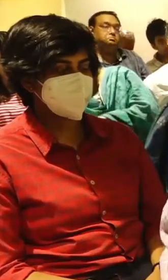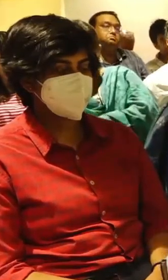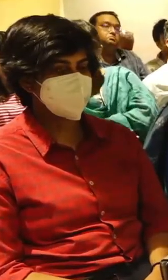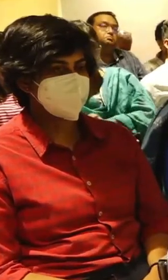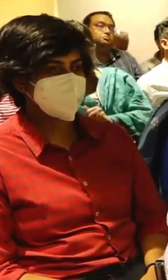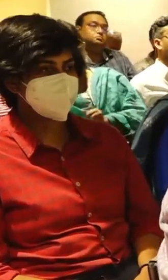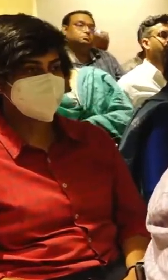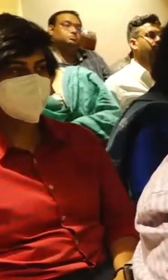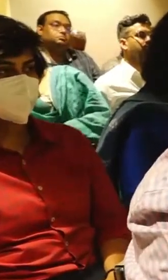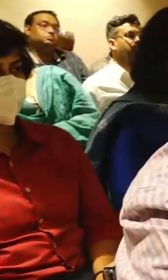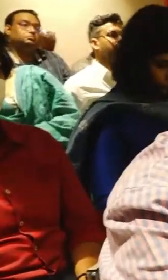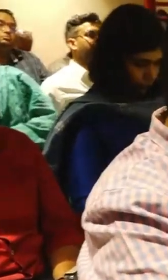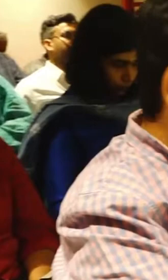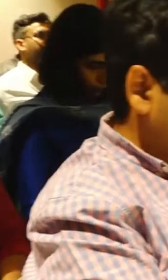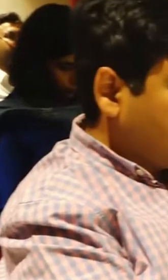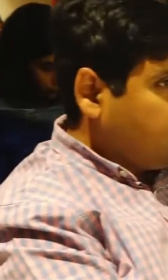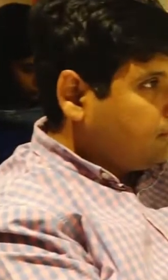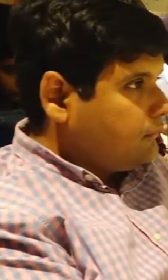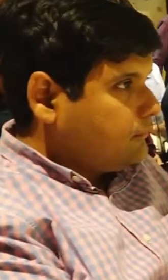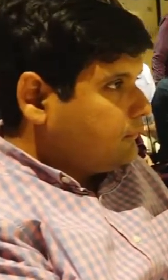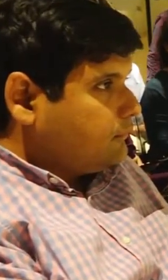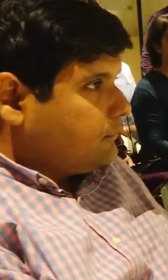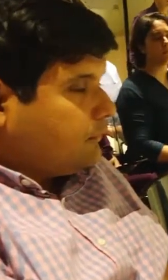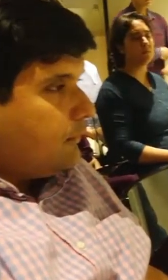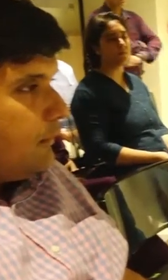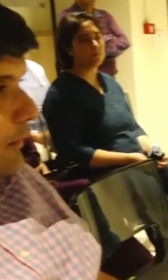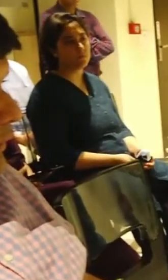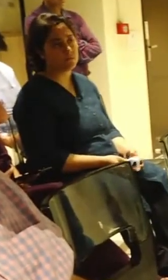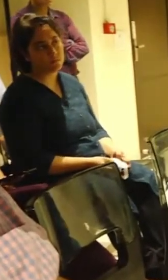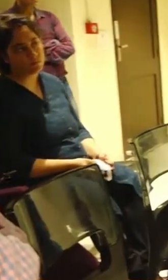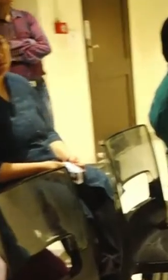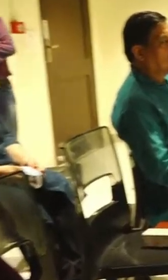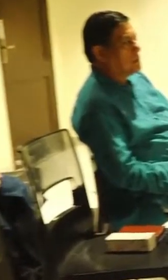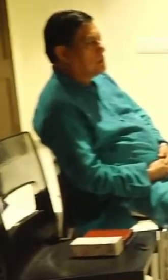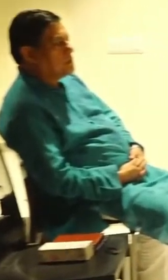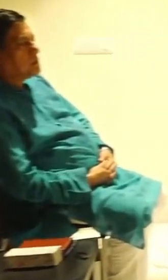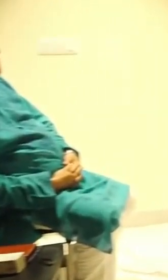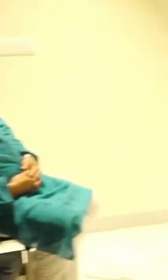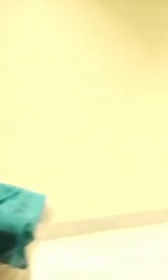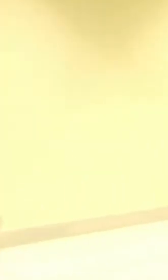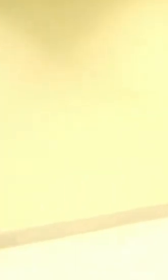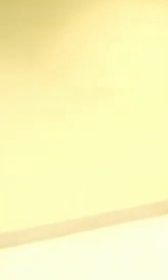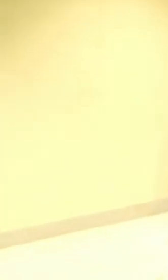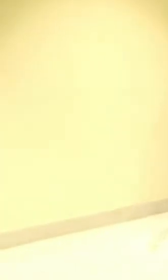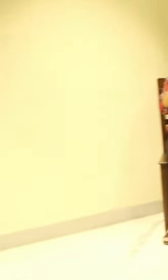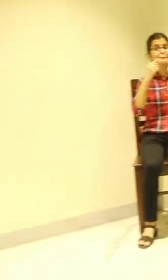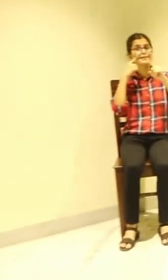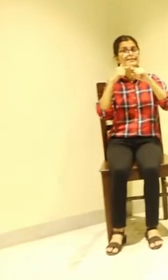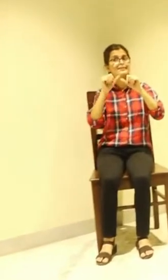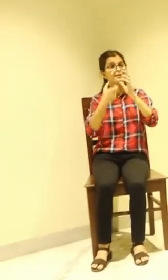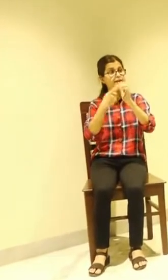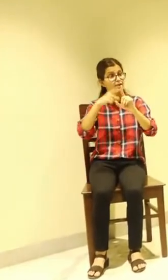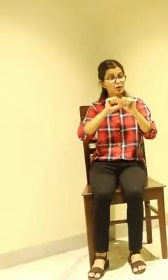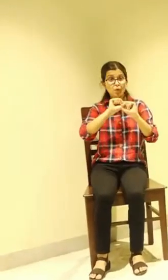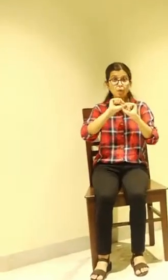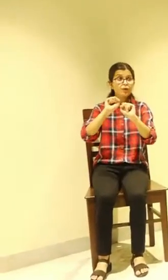ought to be? So, Yeah, I mean, just to give this a little context, the manifest arbitrariness test, it has just